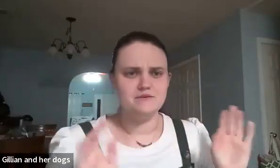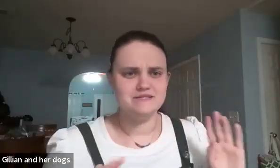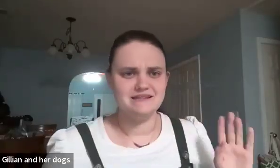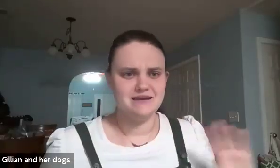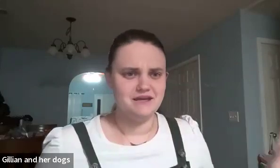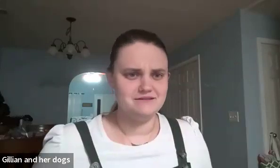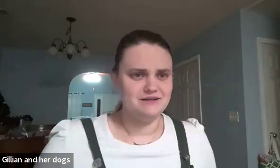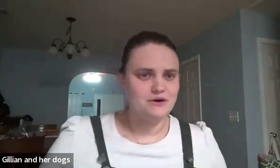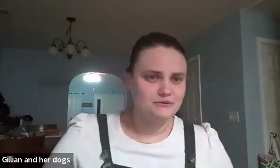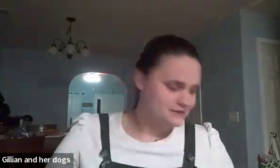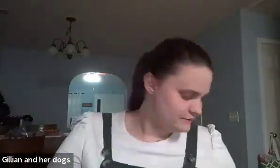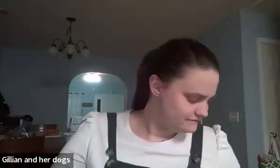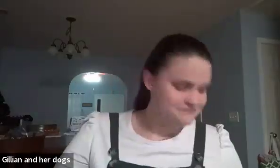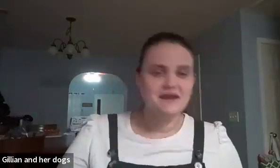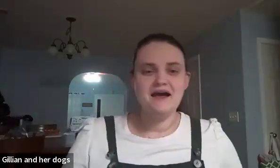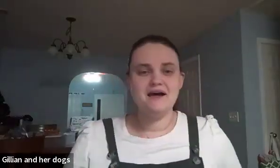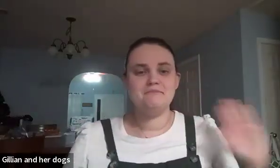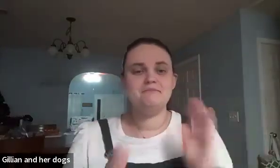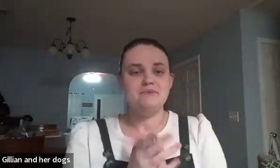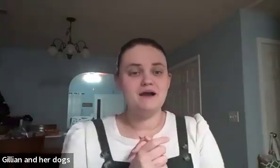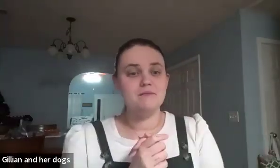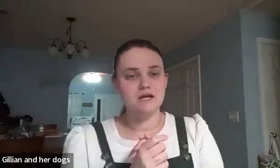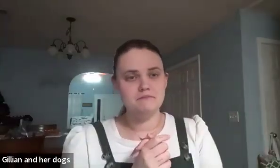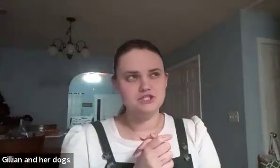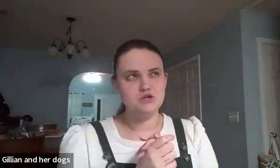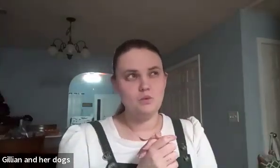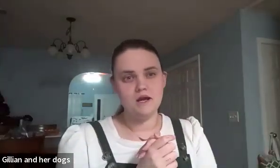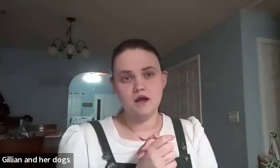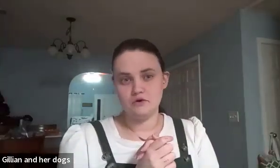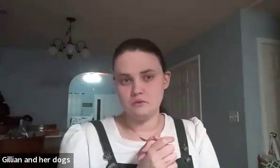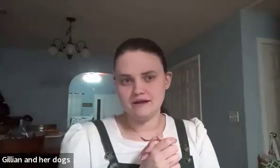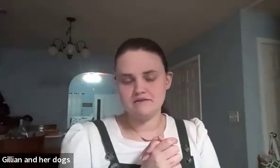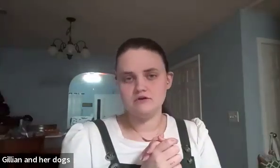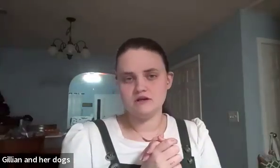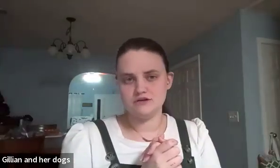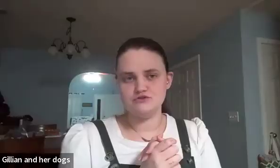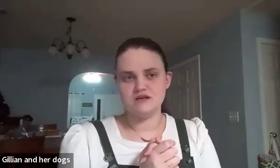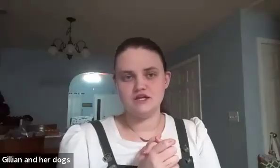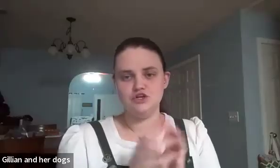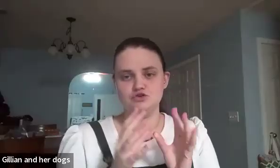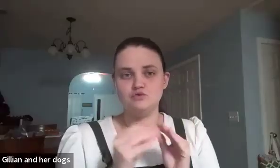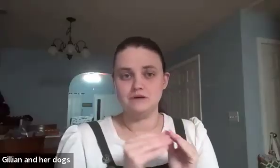randomly was licking me. I was like, what are we doing? But I'm going to mention one other way that you can also sign your